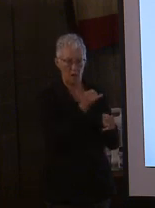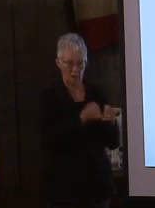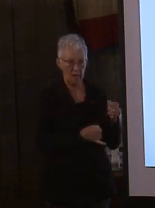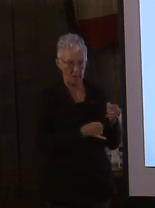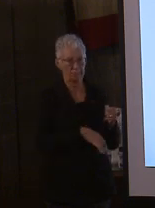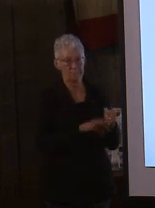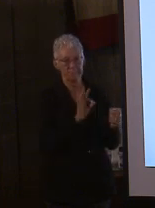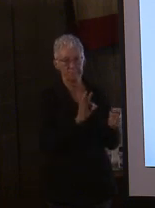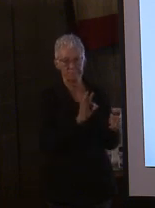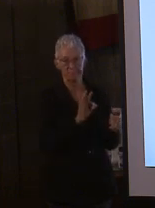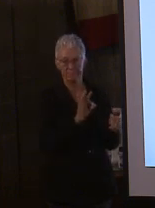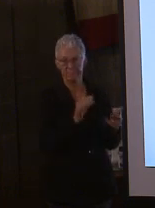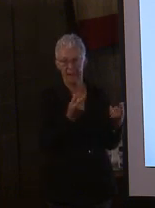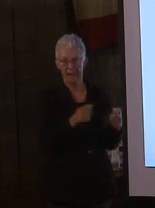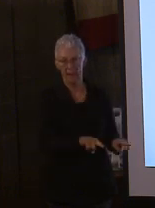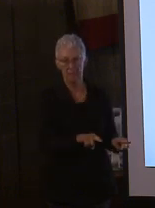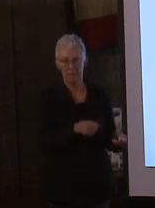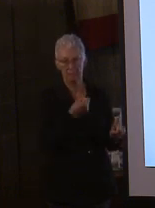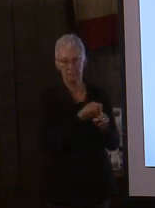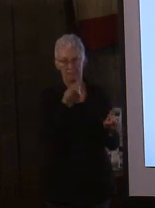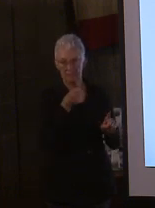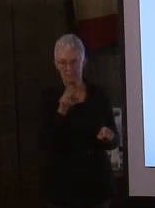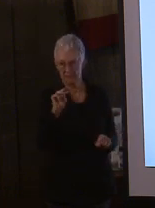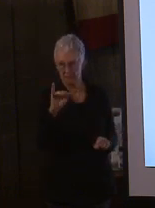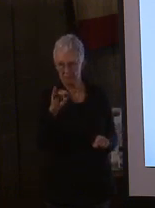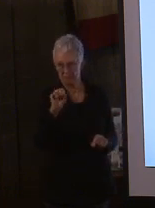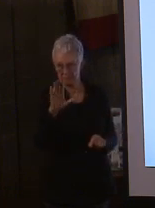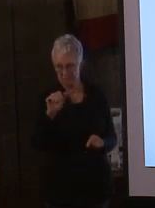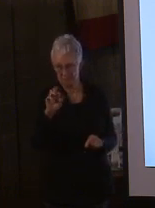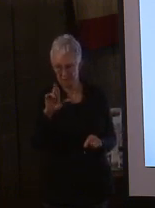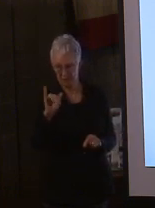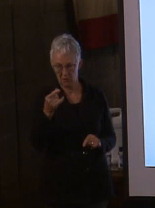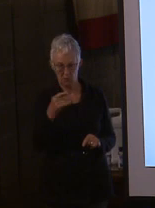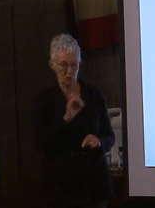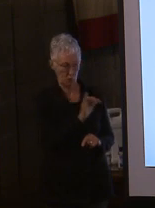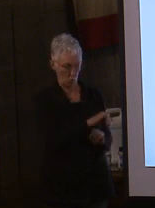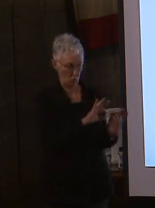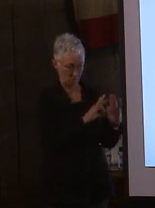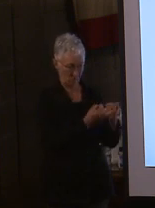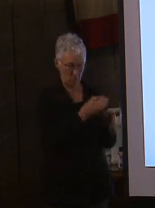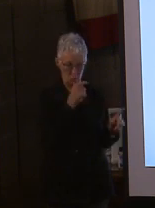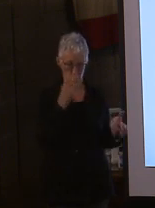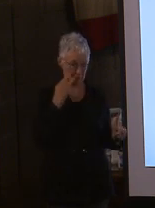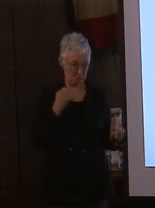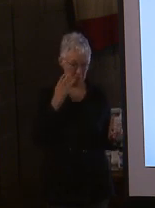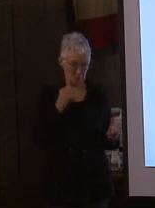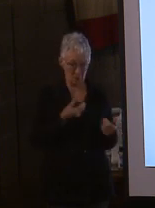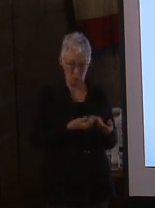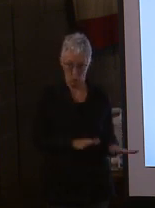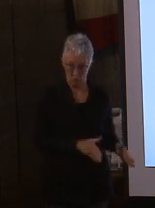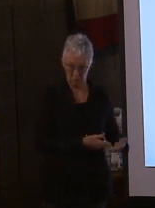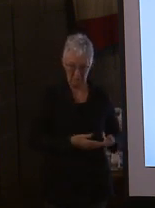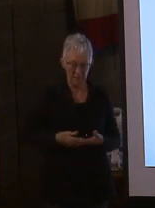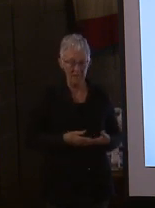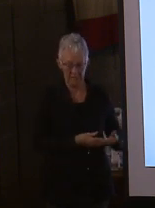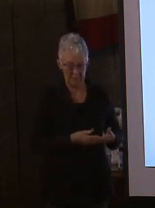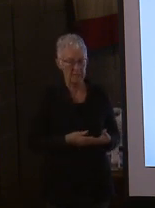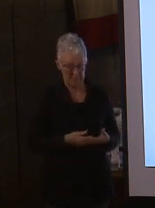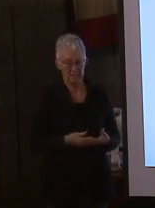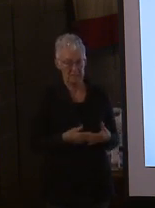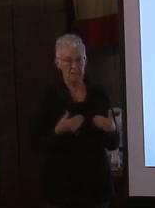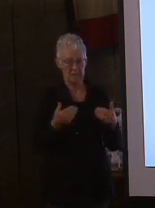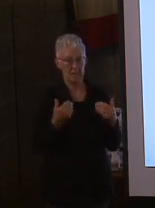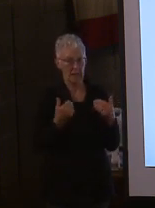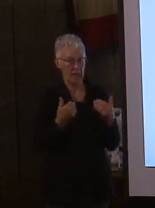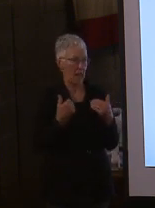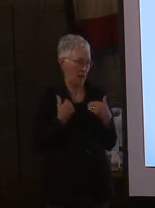miscarriage. And those families need support. And so today we have an organization, No Footprint Too